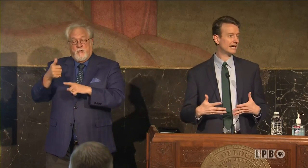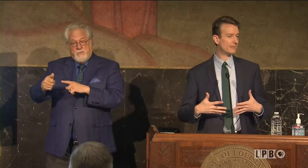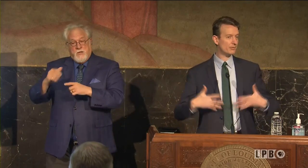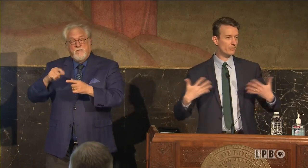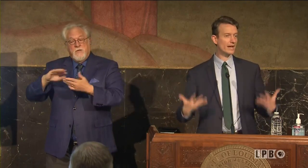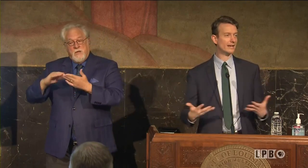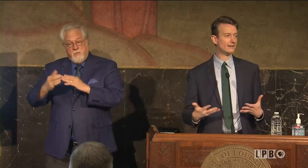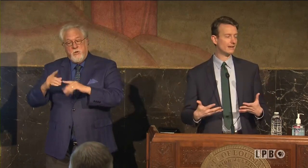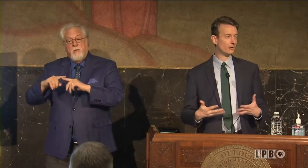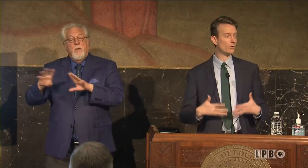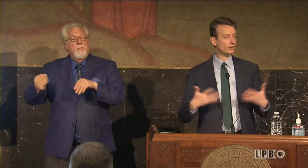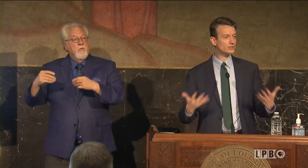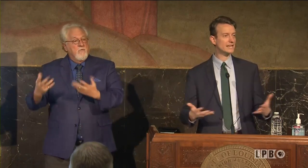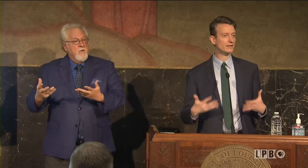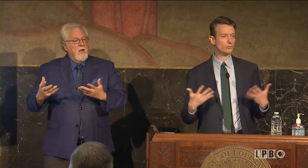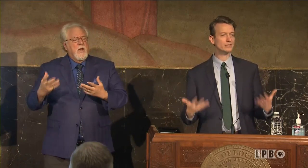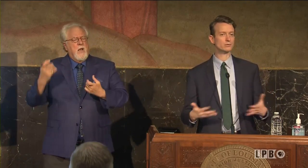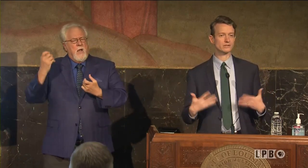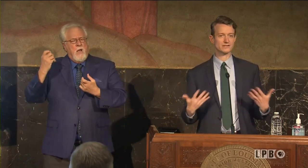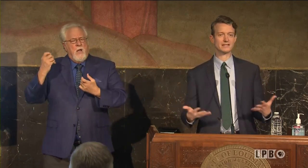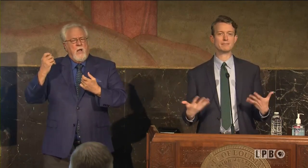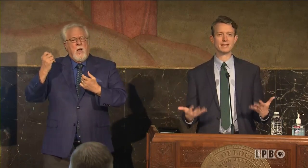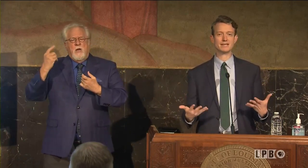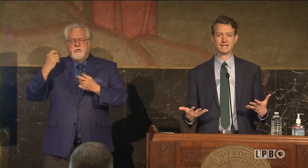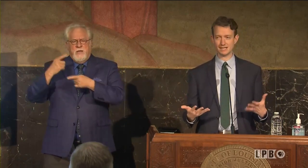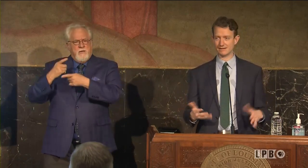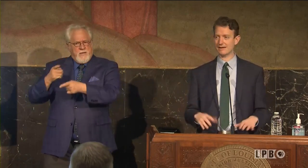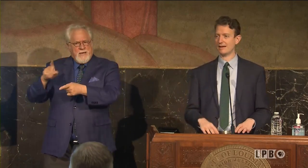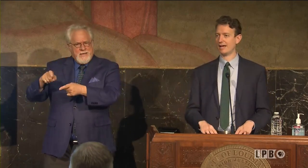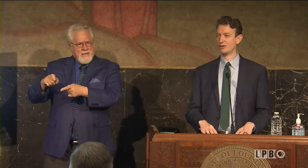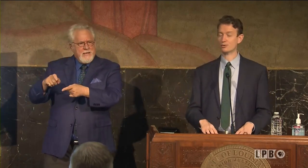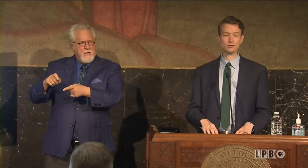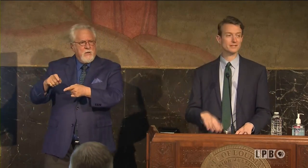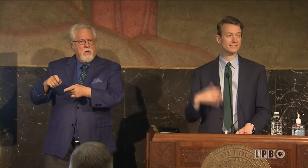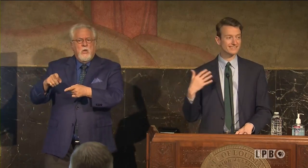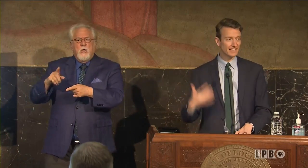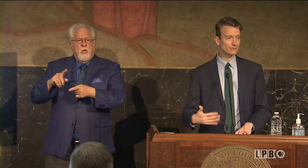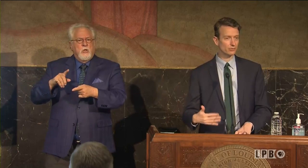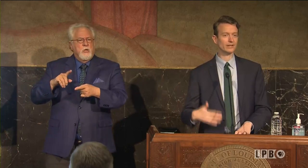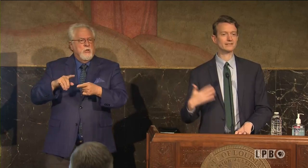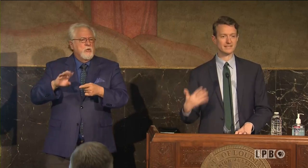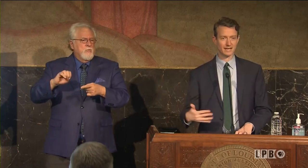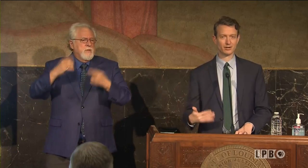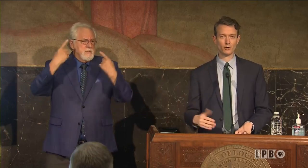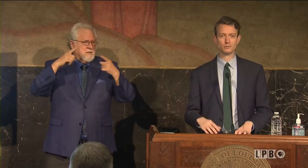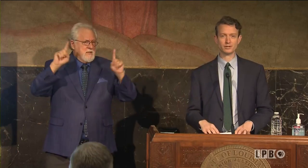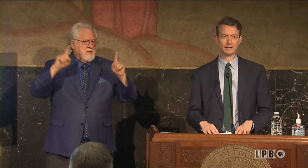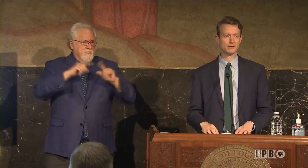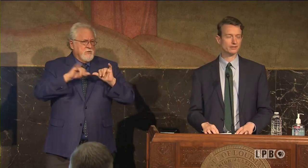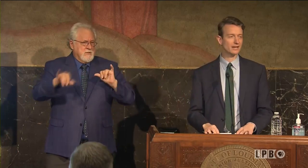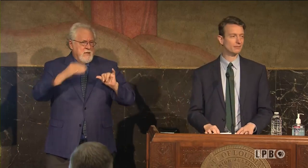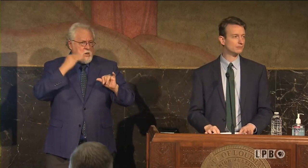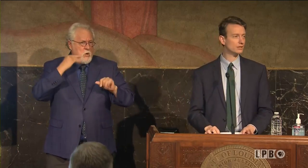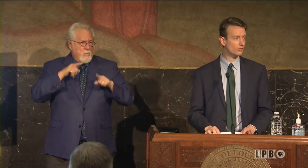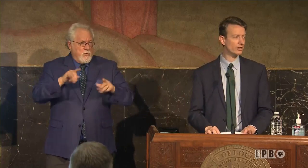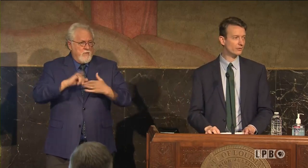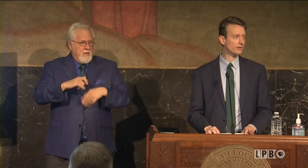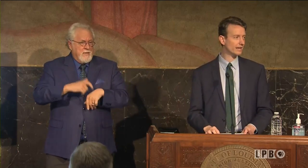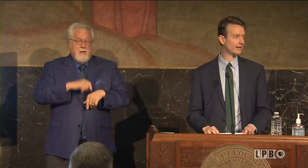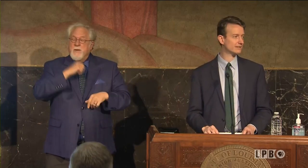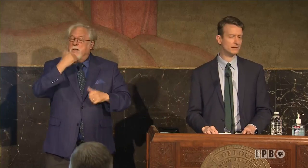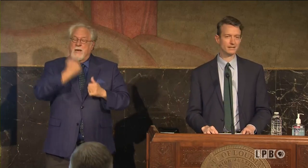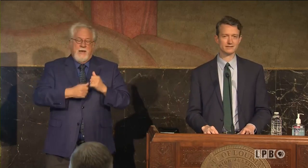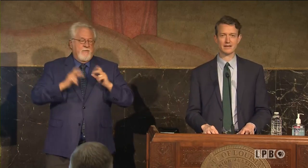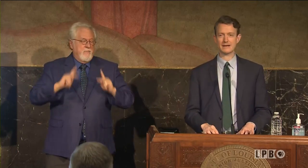importantly provide or understand the resources that they may need in order to be successful in staying at home during that period of time, because we know not